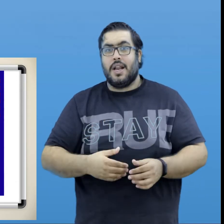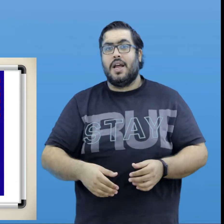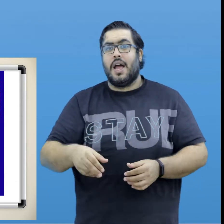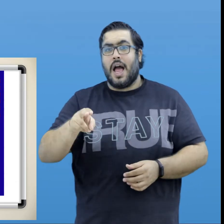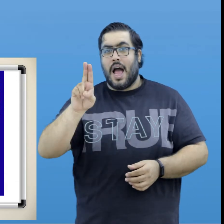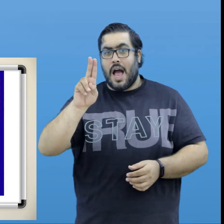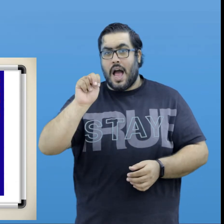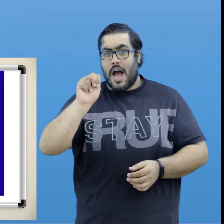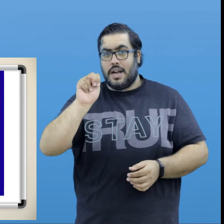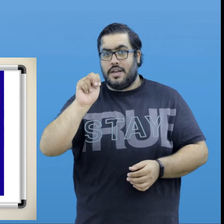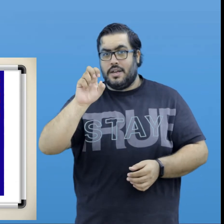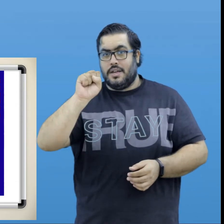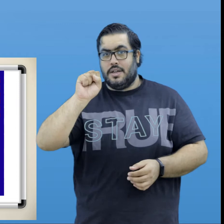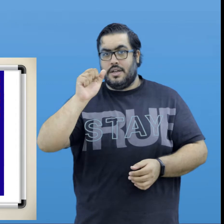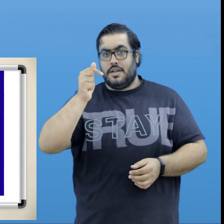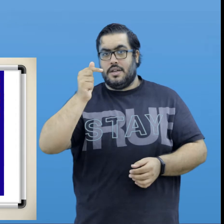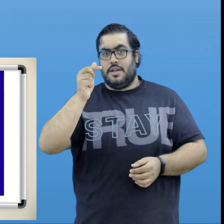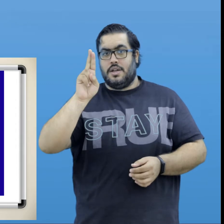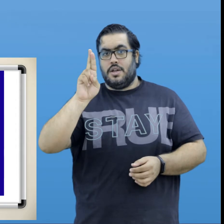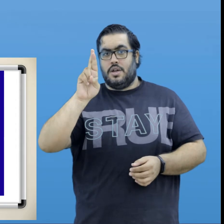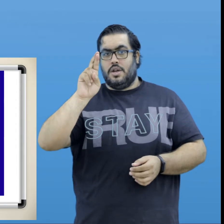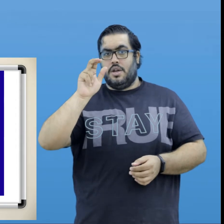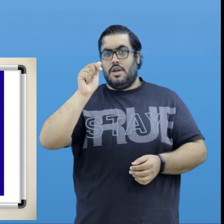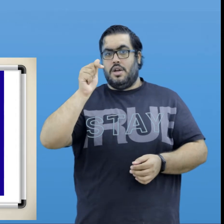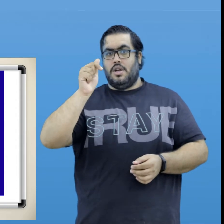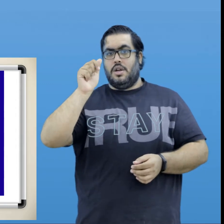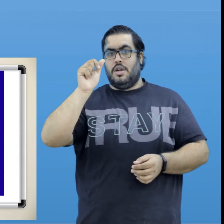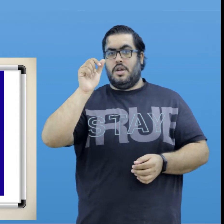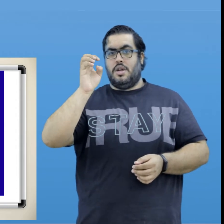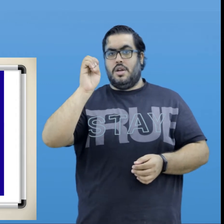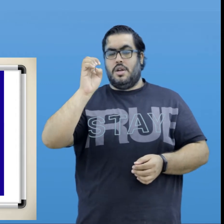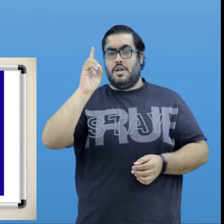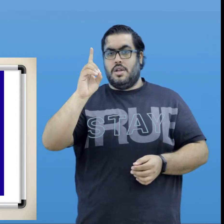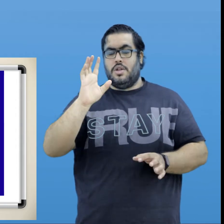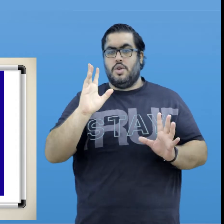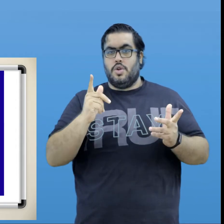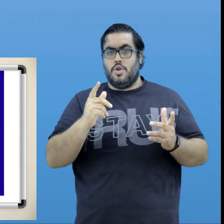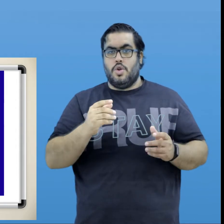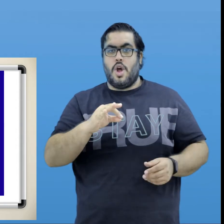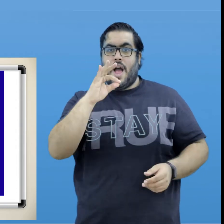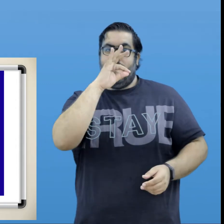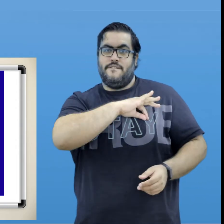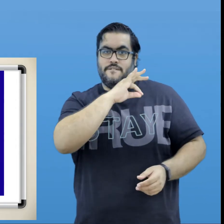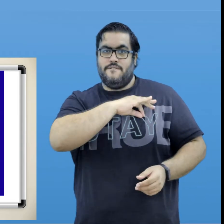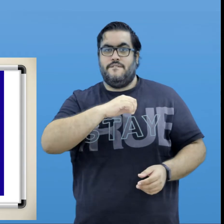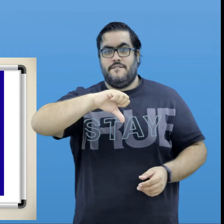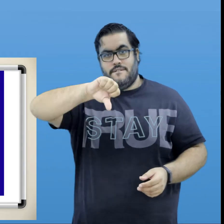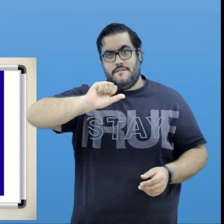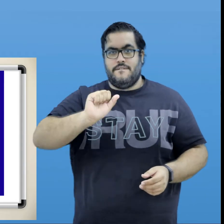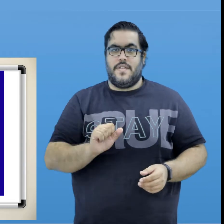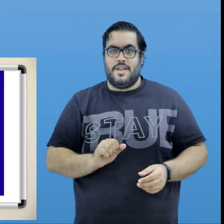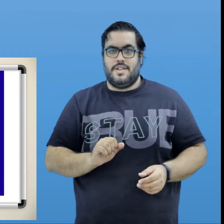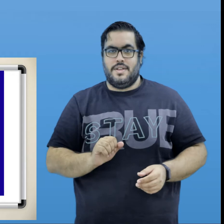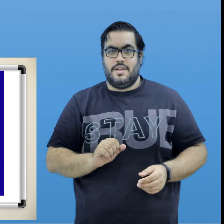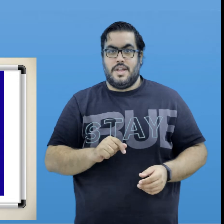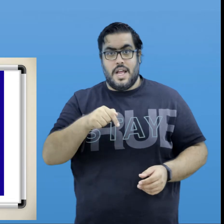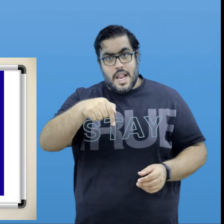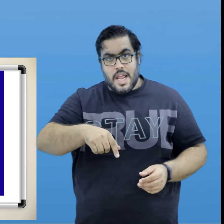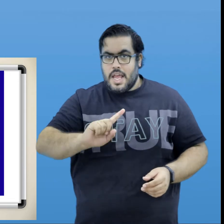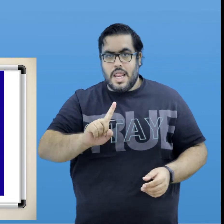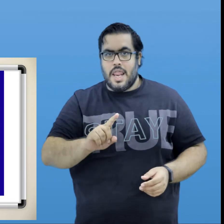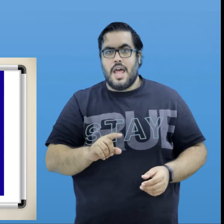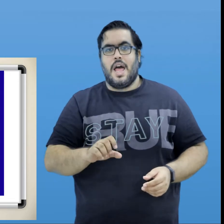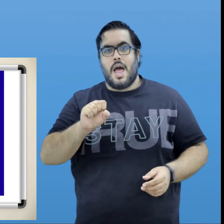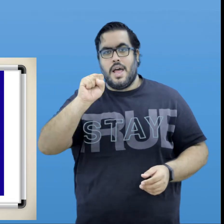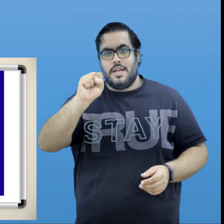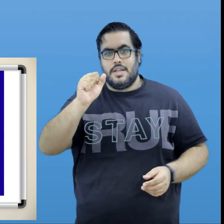have saturated fats. It's a noun, and it means a type of fat from meat and milk products that is thought